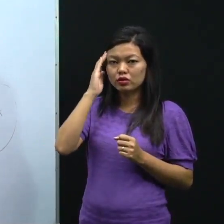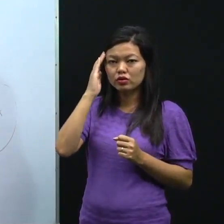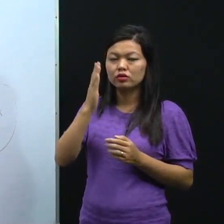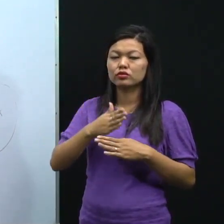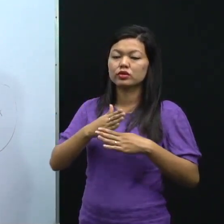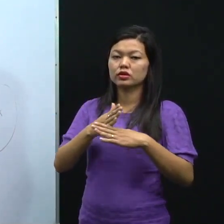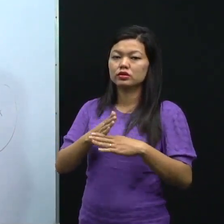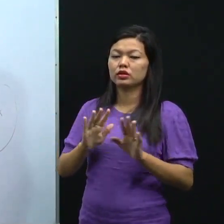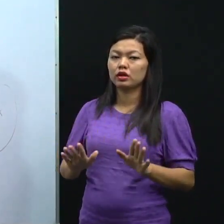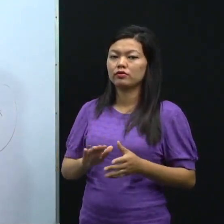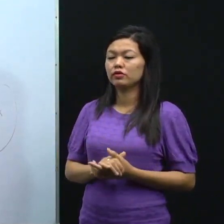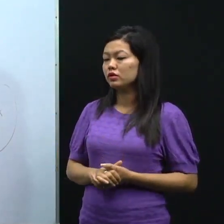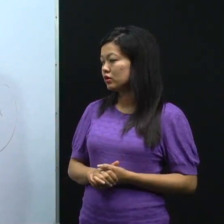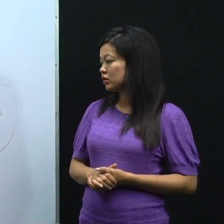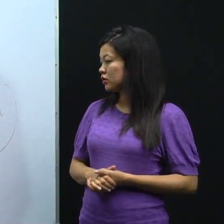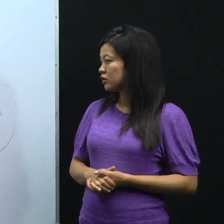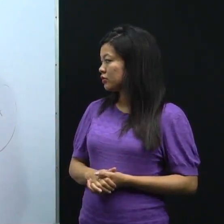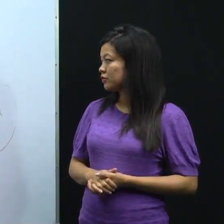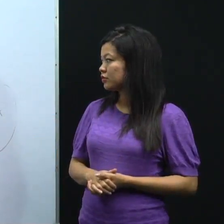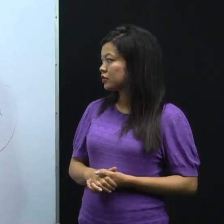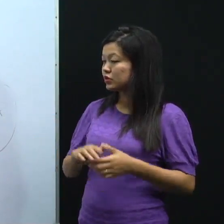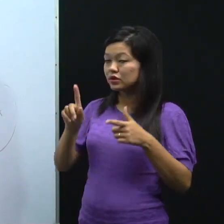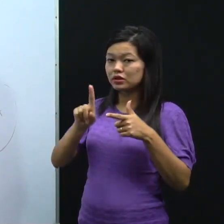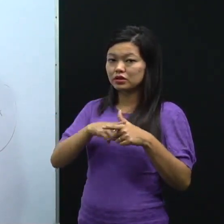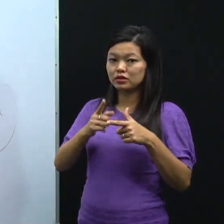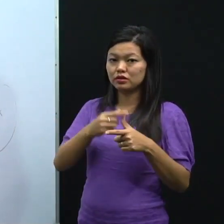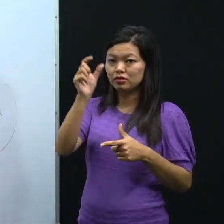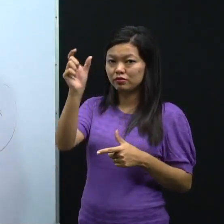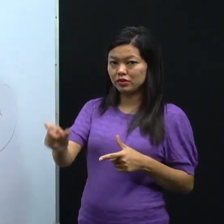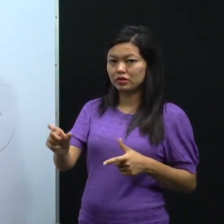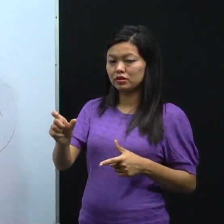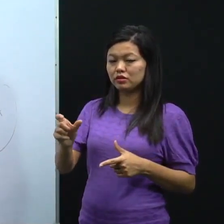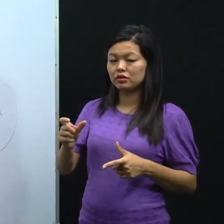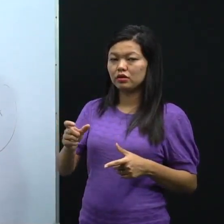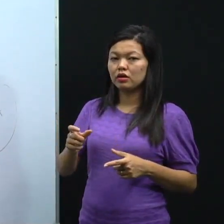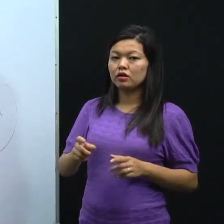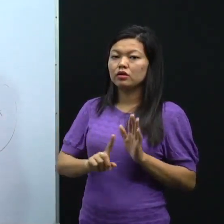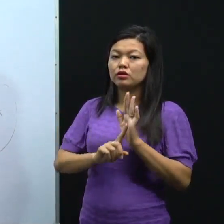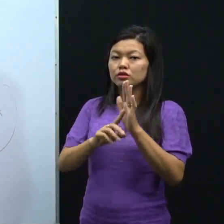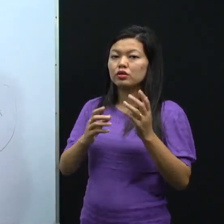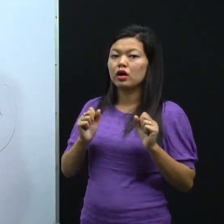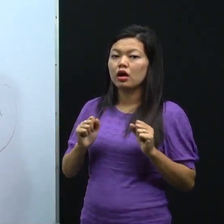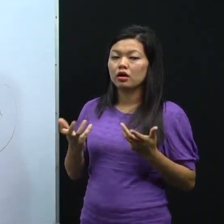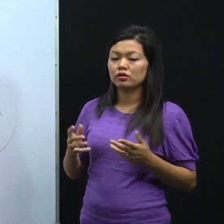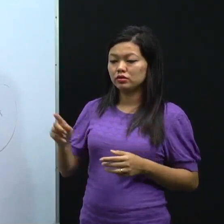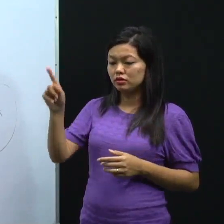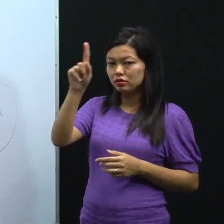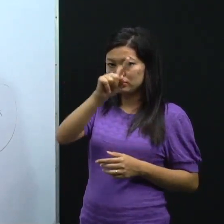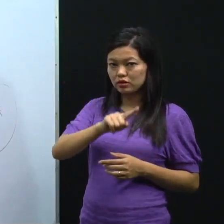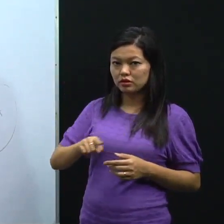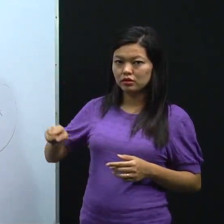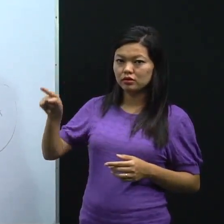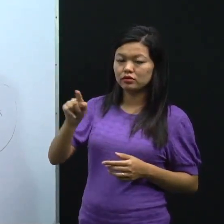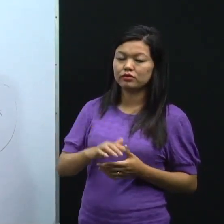gave was a sphere. Okay, a sphere. Now, before I draw a model, let me give you an